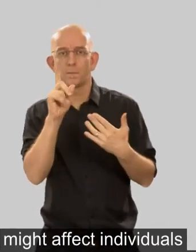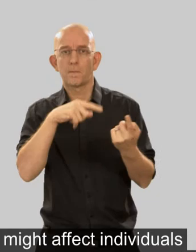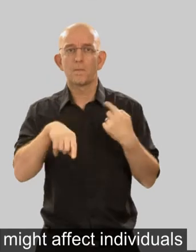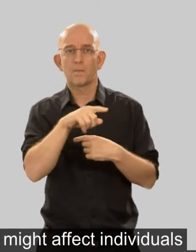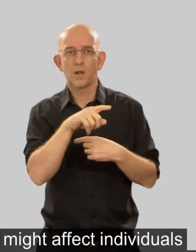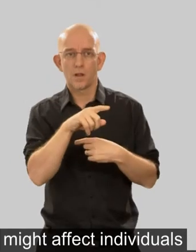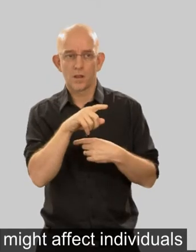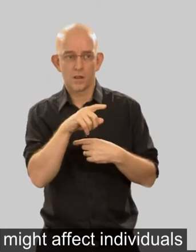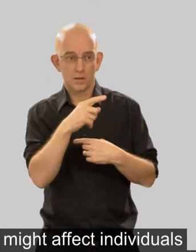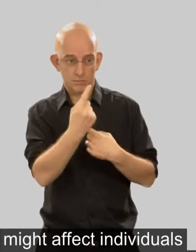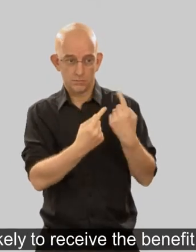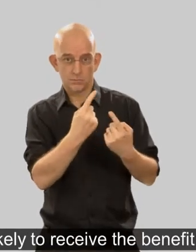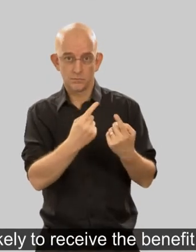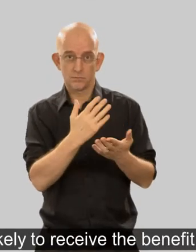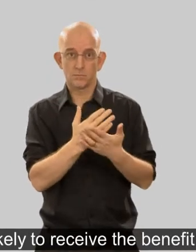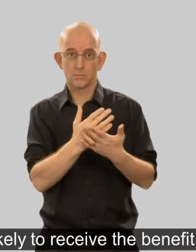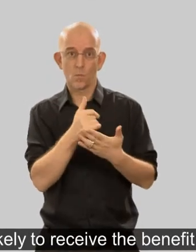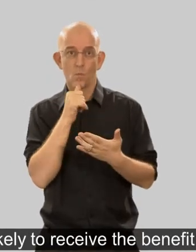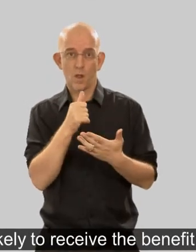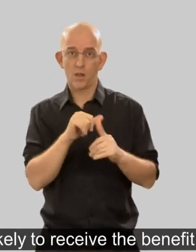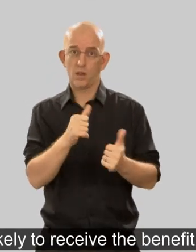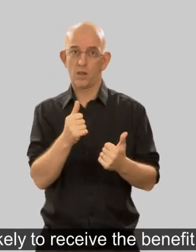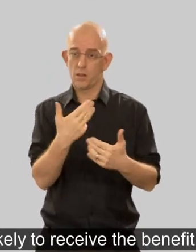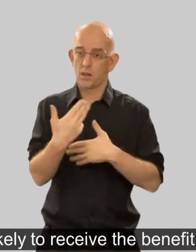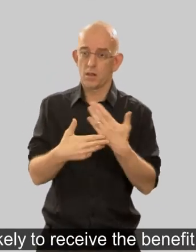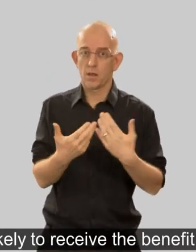individuals and the number of people likely to receive the benefit.